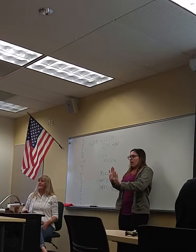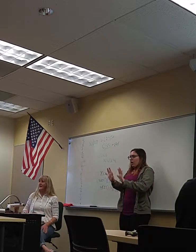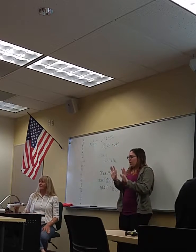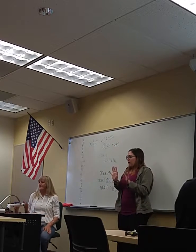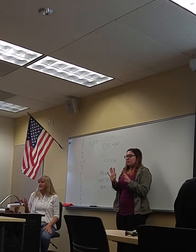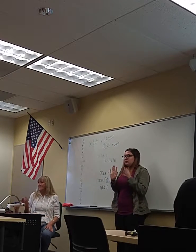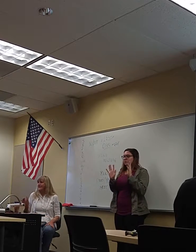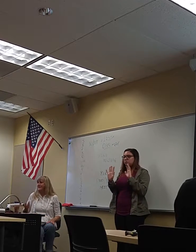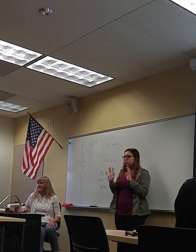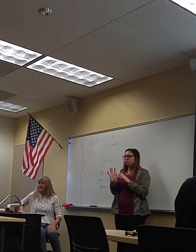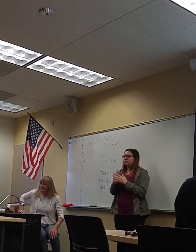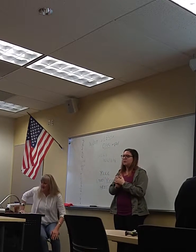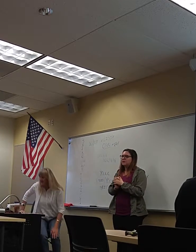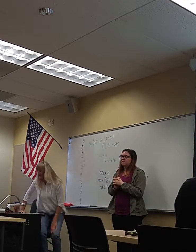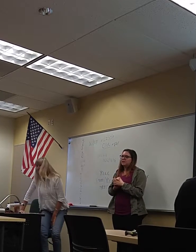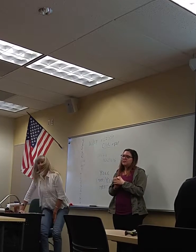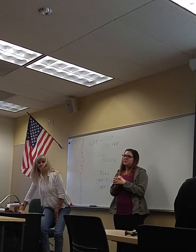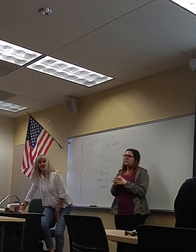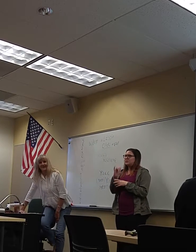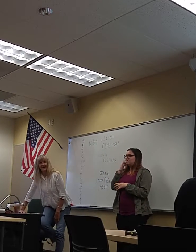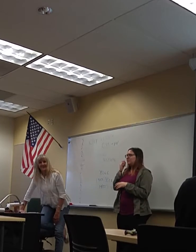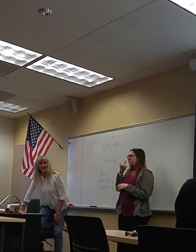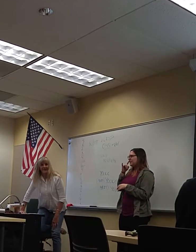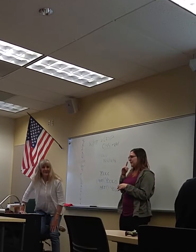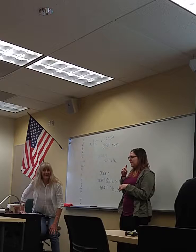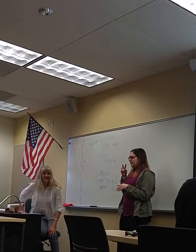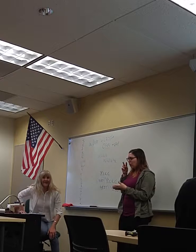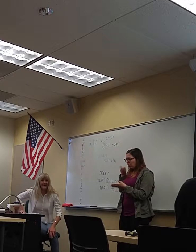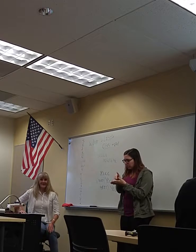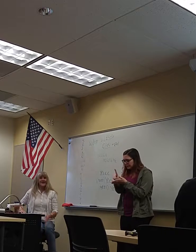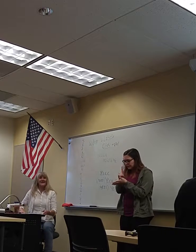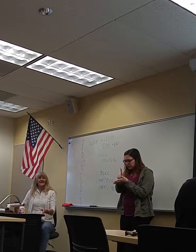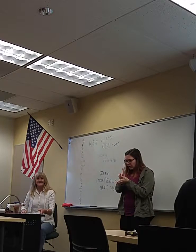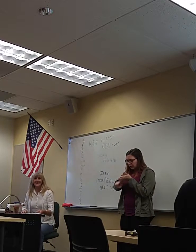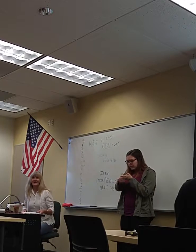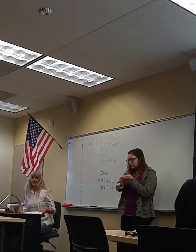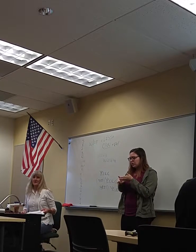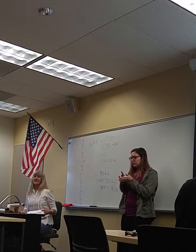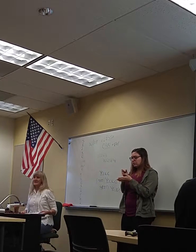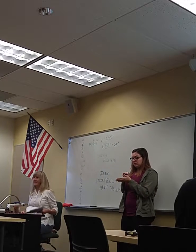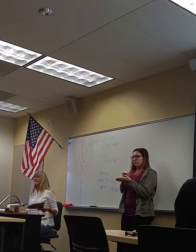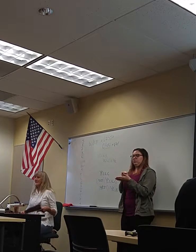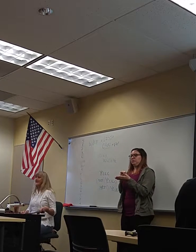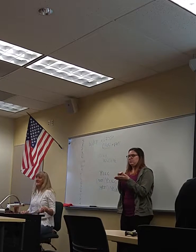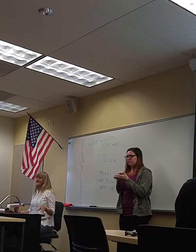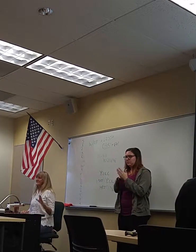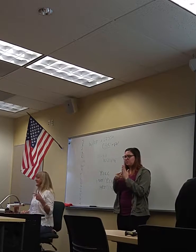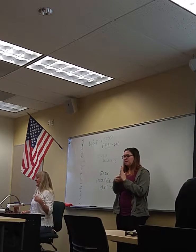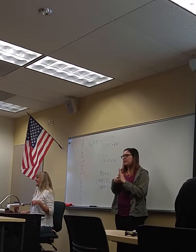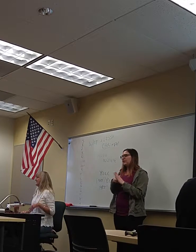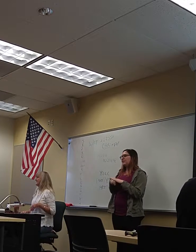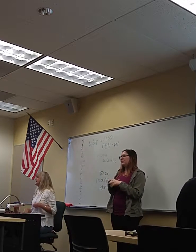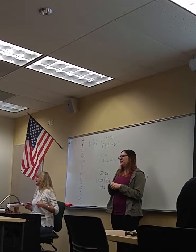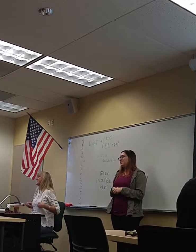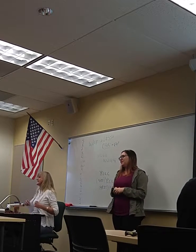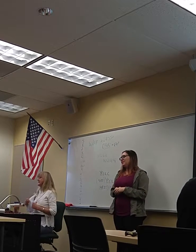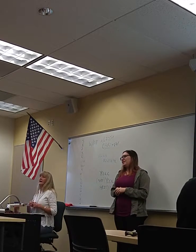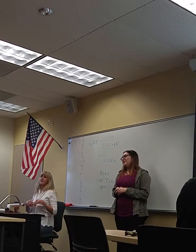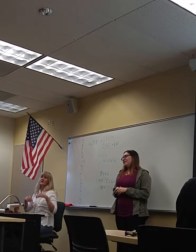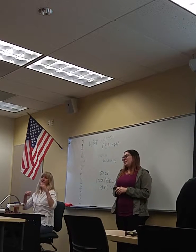like really. Or the kid goes to the dictionary and looks it up. Yeah, exactly. But it literally is that one. So that's an acronym.